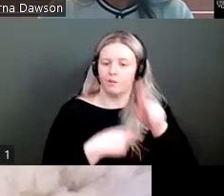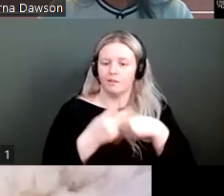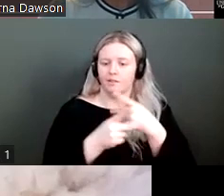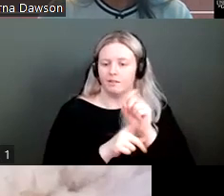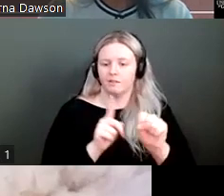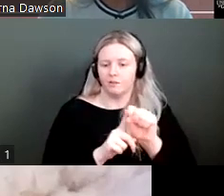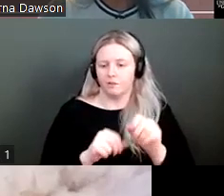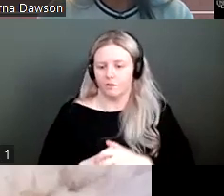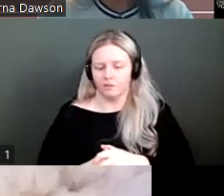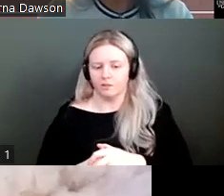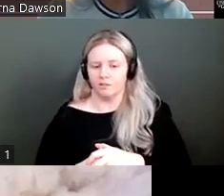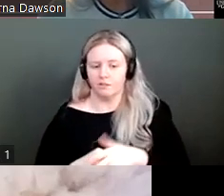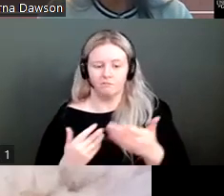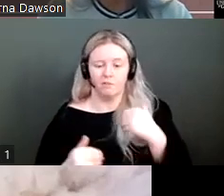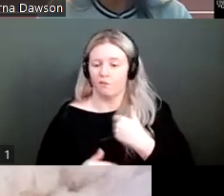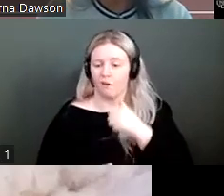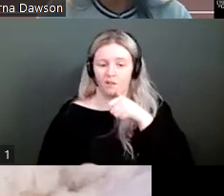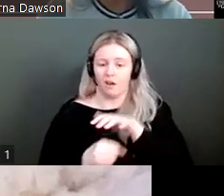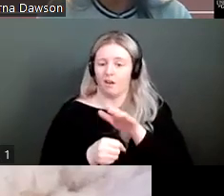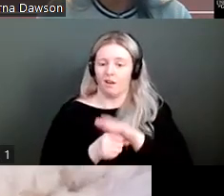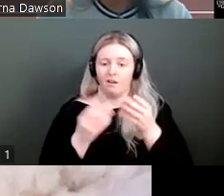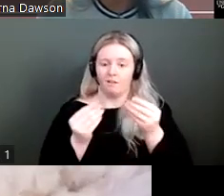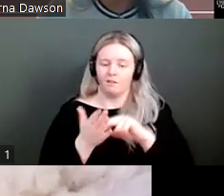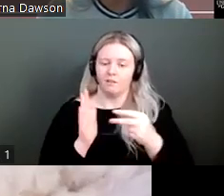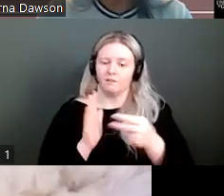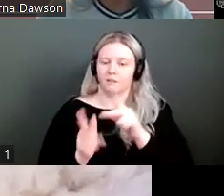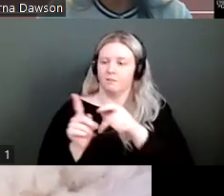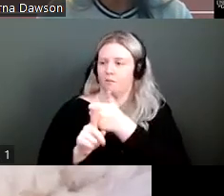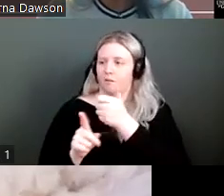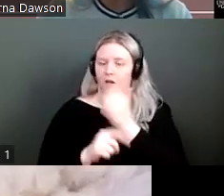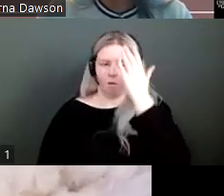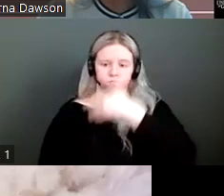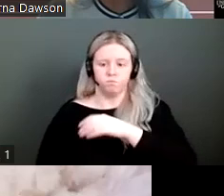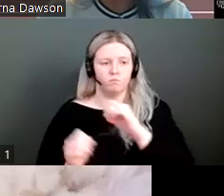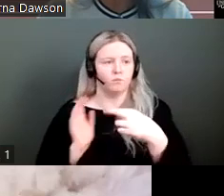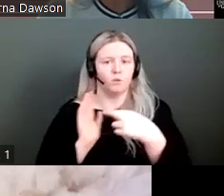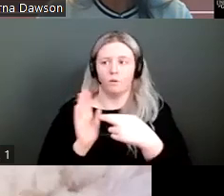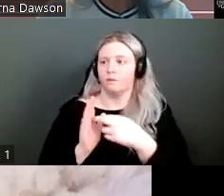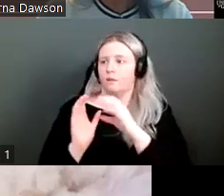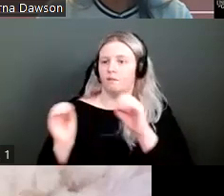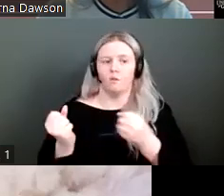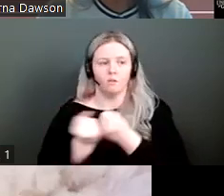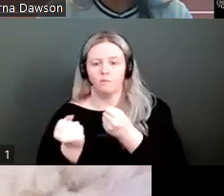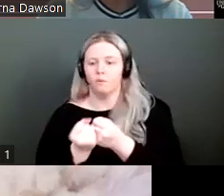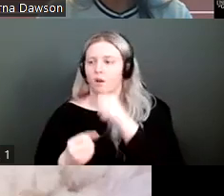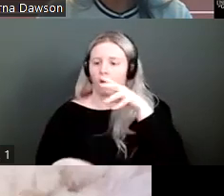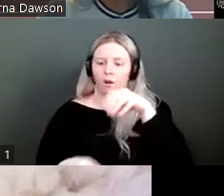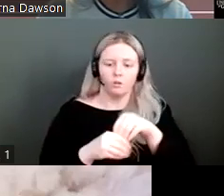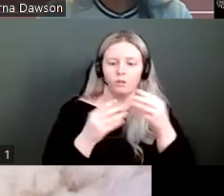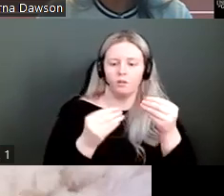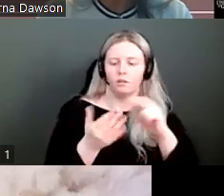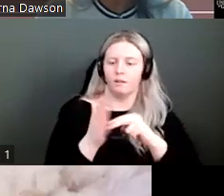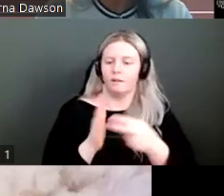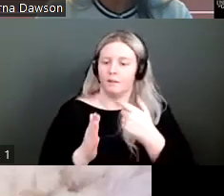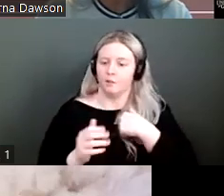The lack of data is more problematic when it comes to groups who often remain invisible in these data, which doesn't allow us to directly